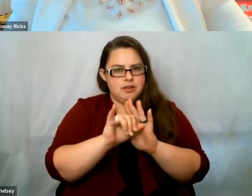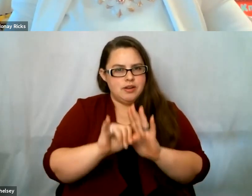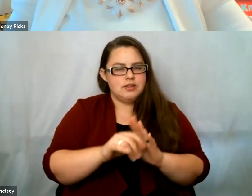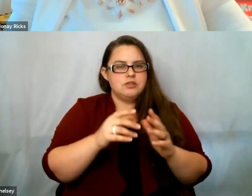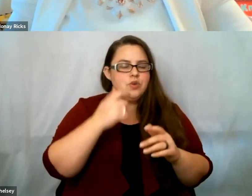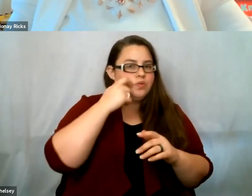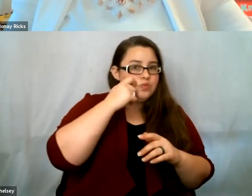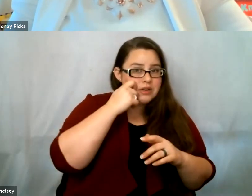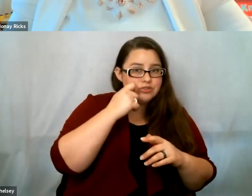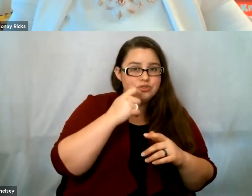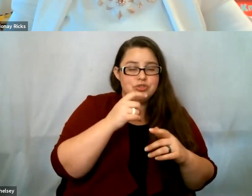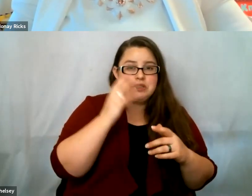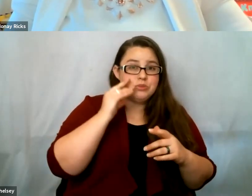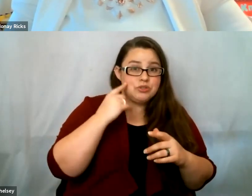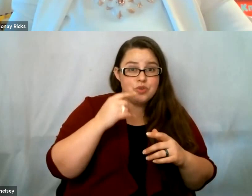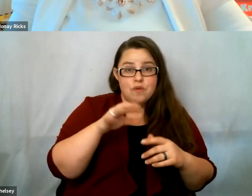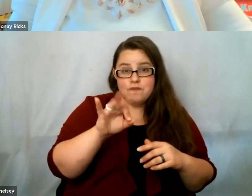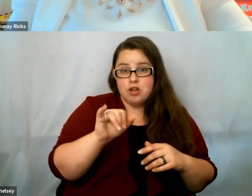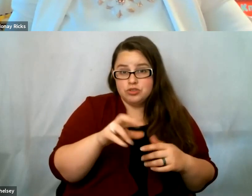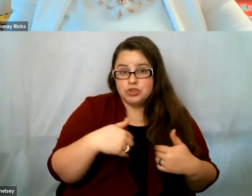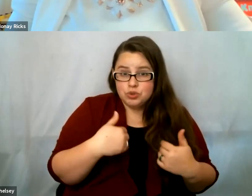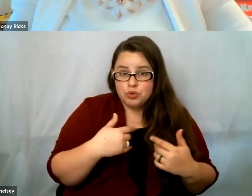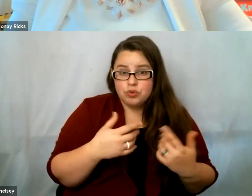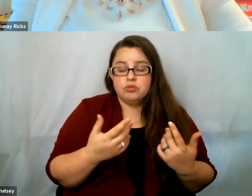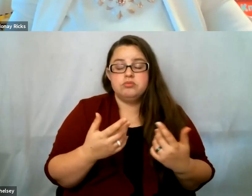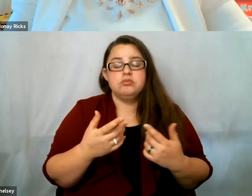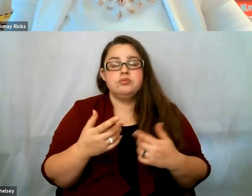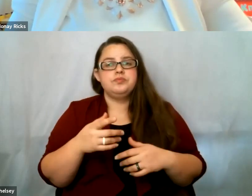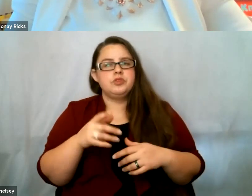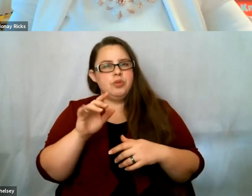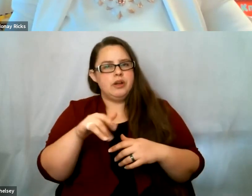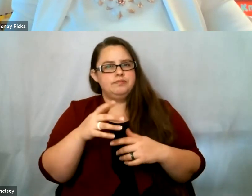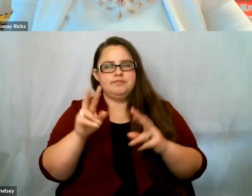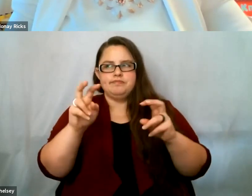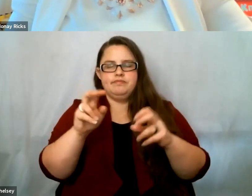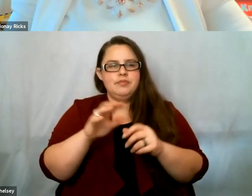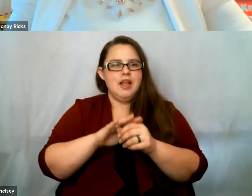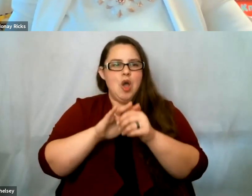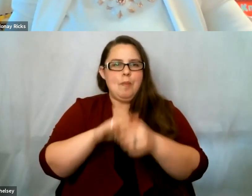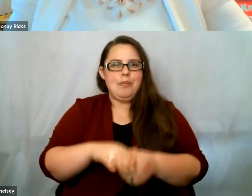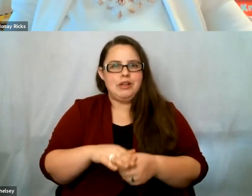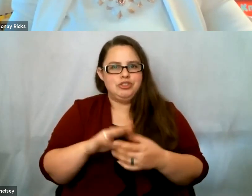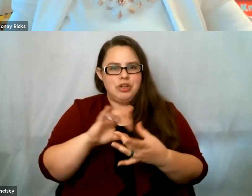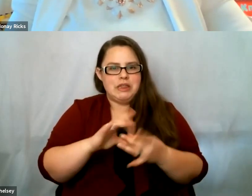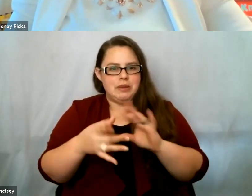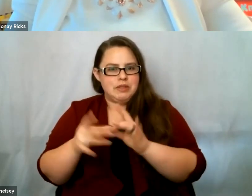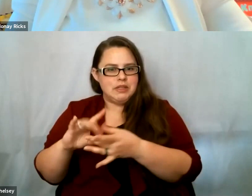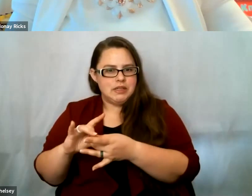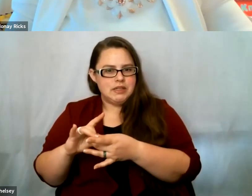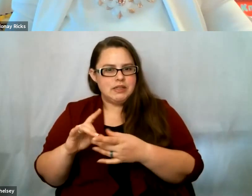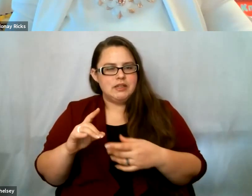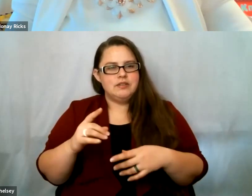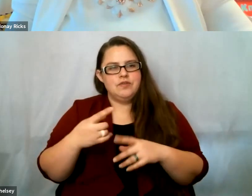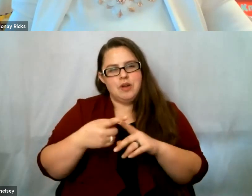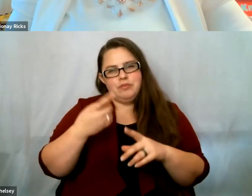experiences of foster youth, right? And it's like the oppression Olympics. Dr. Frank Harris refers to as,